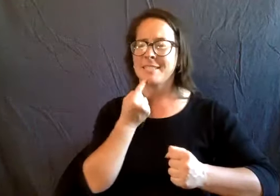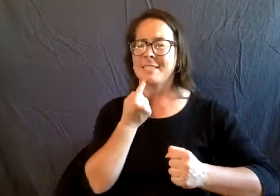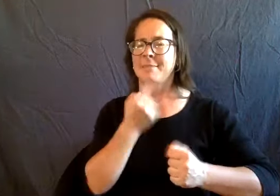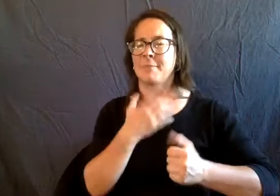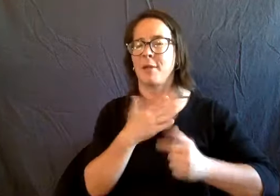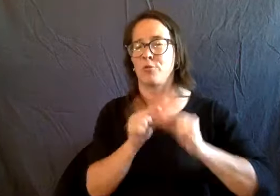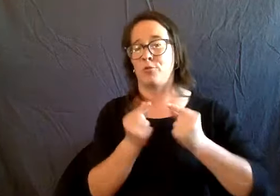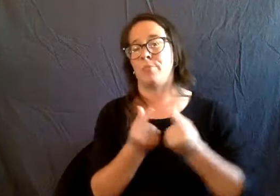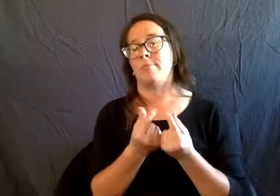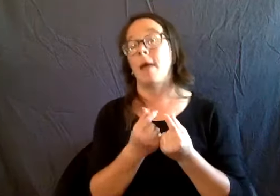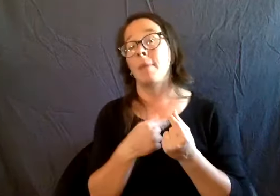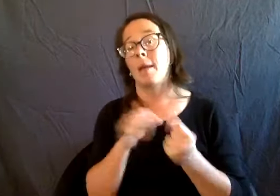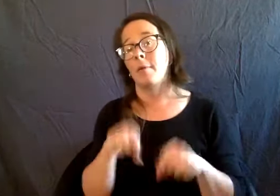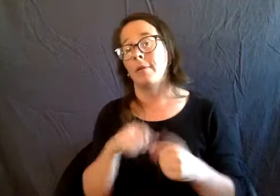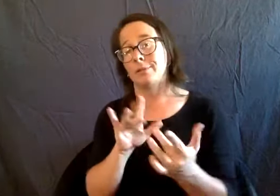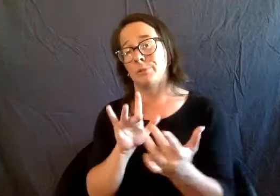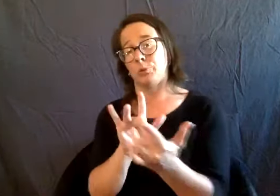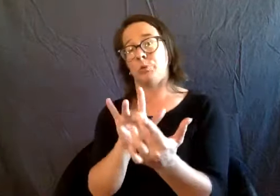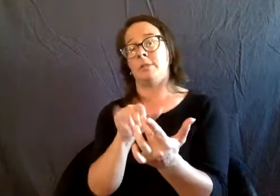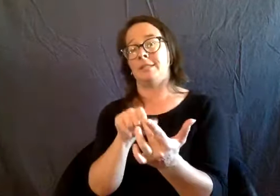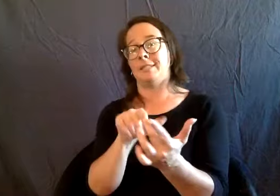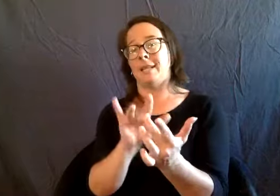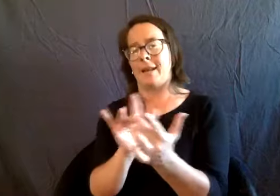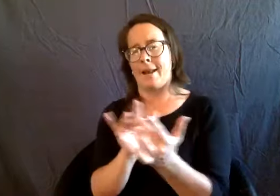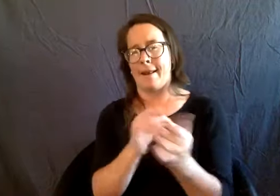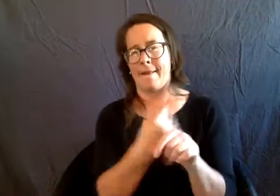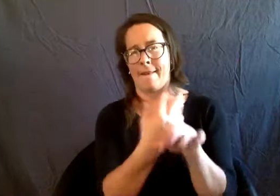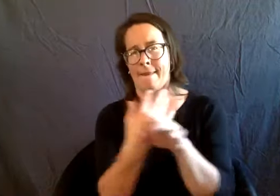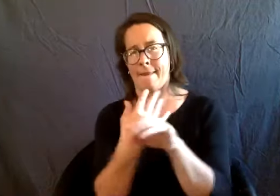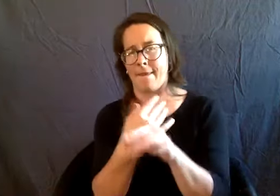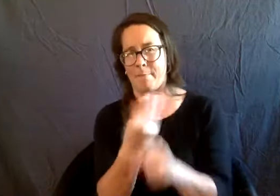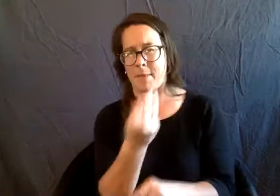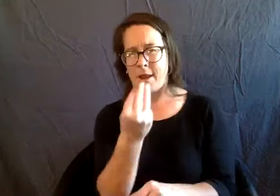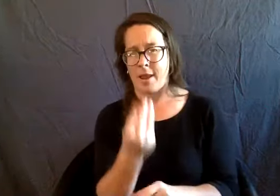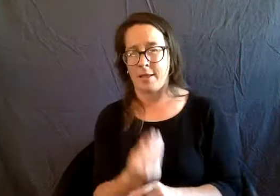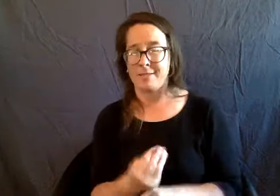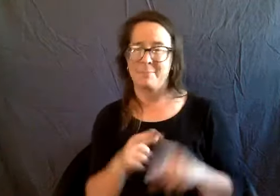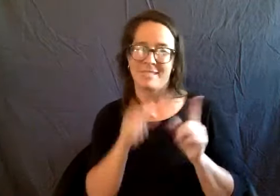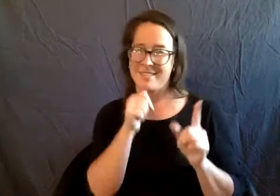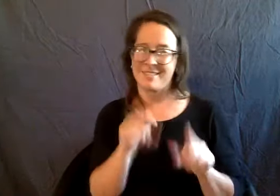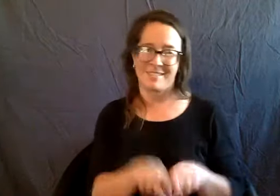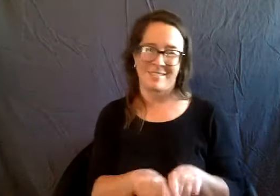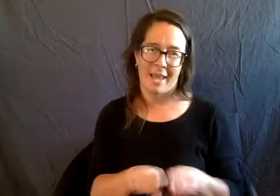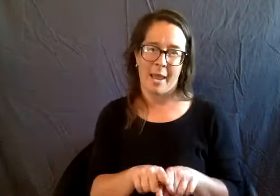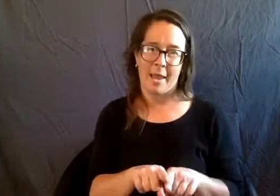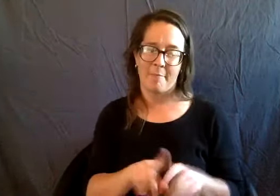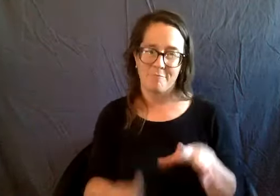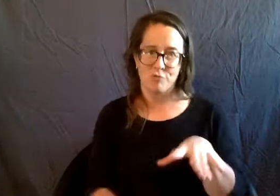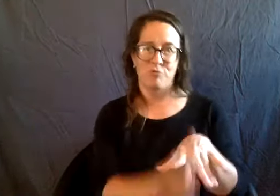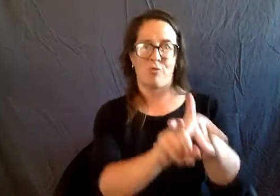miss my group. I'm able to tune in on Mondays, but not being there in person it's not the same thing. Here in